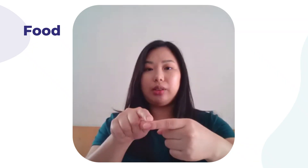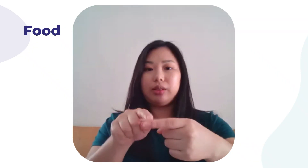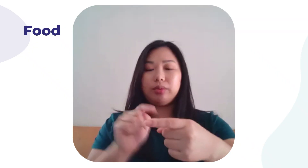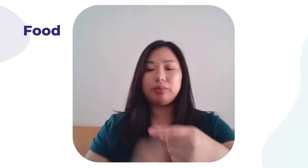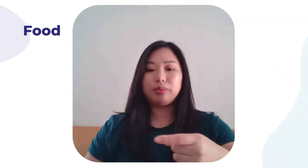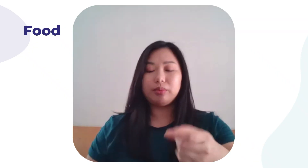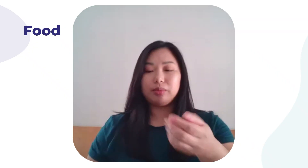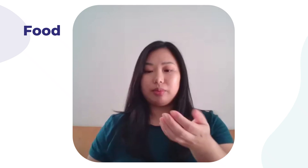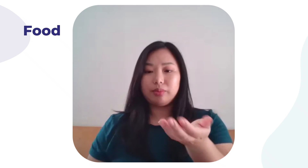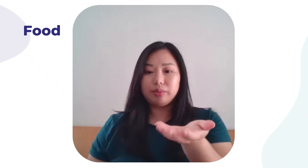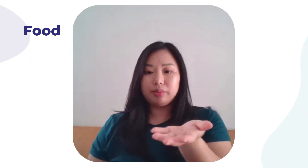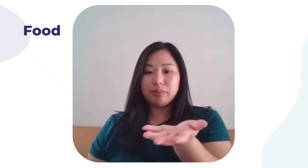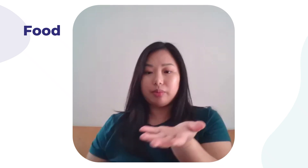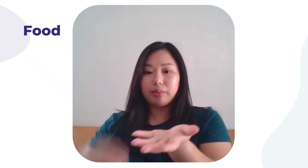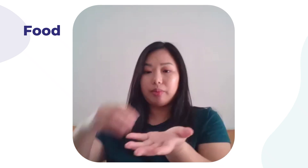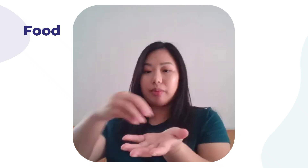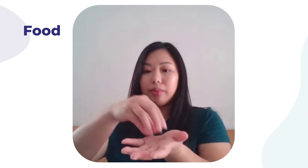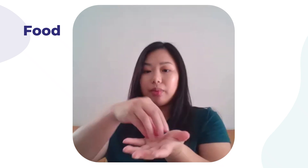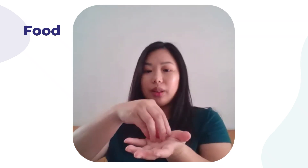Pea.